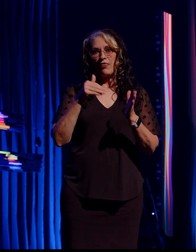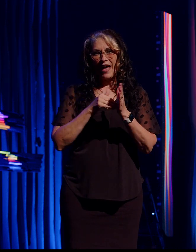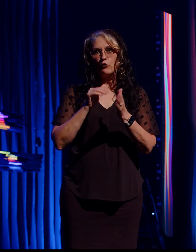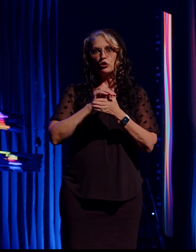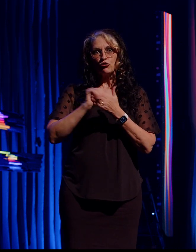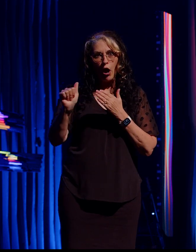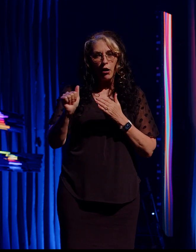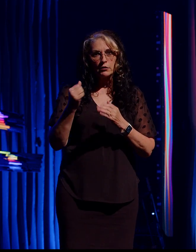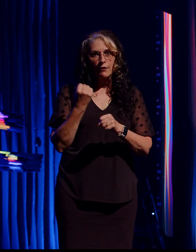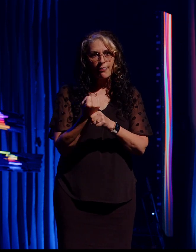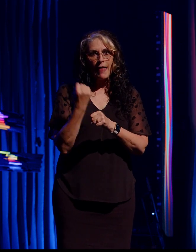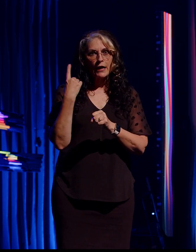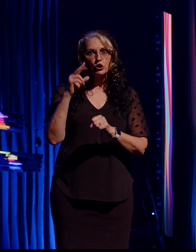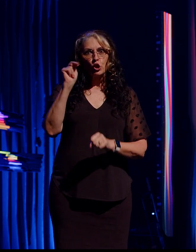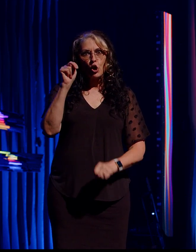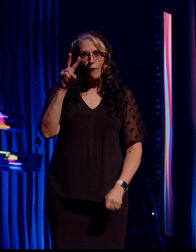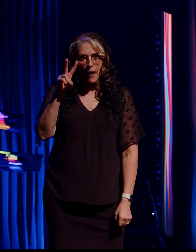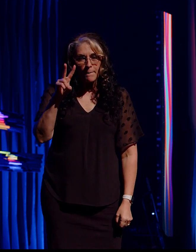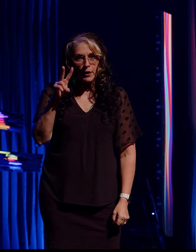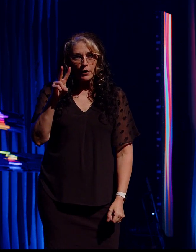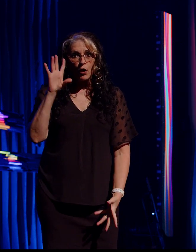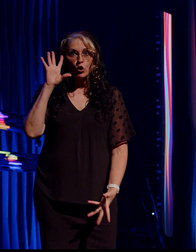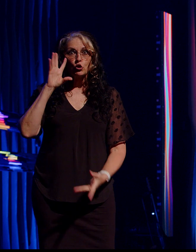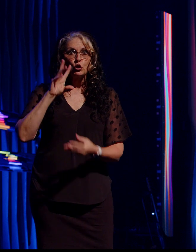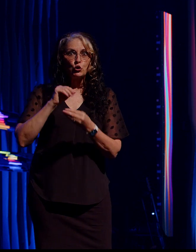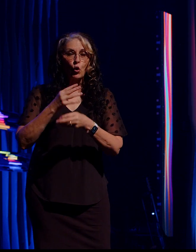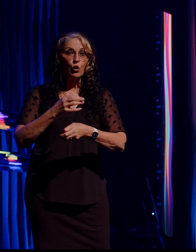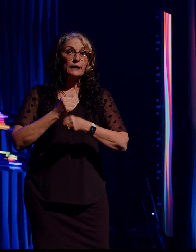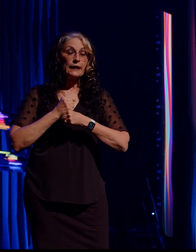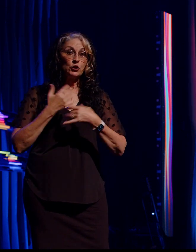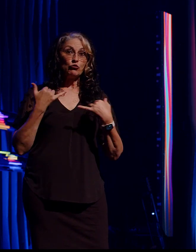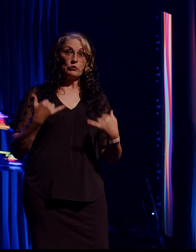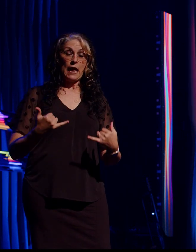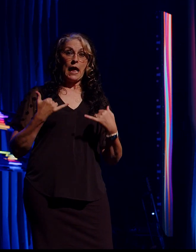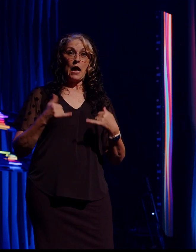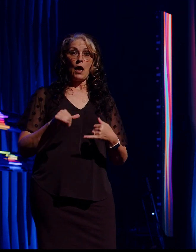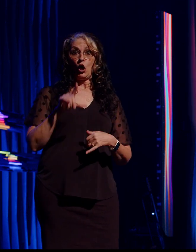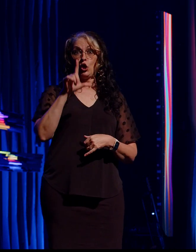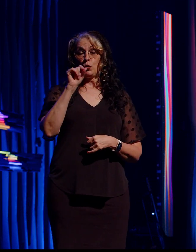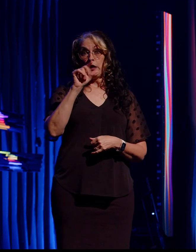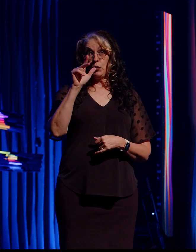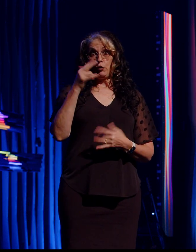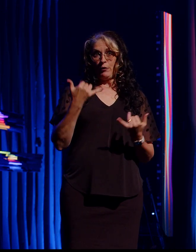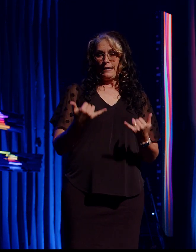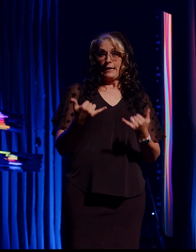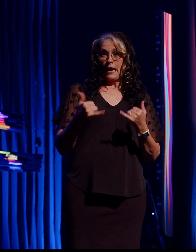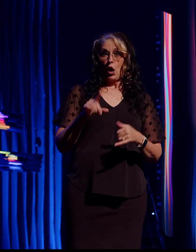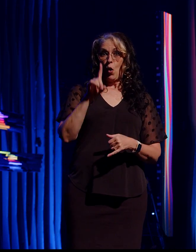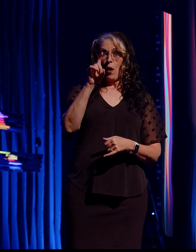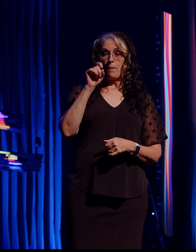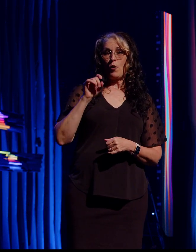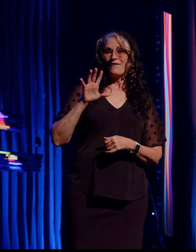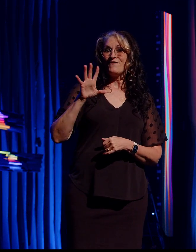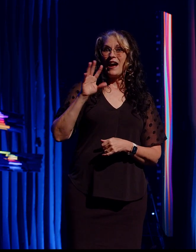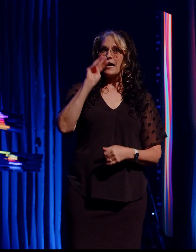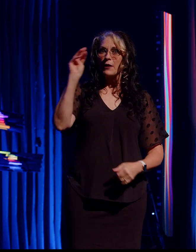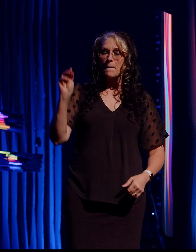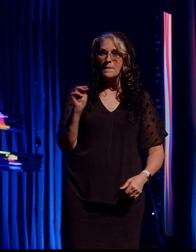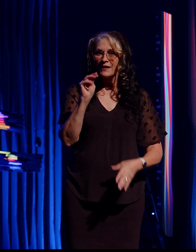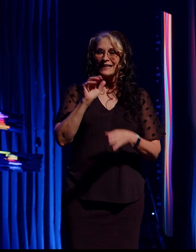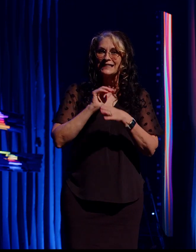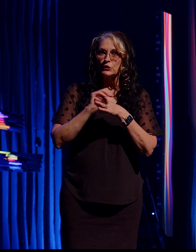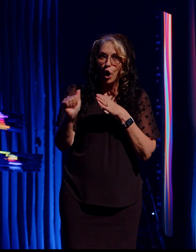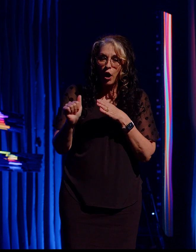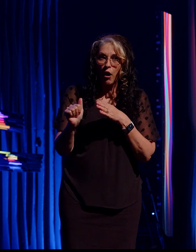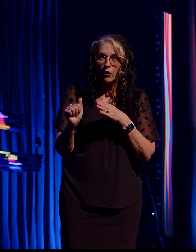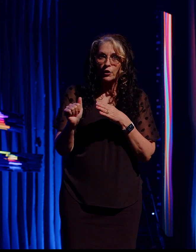$1,080,000. That was of November last year. Total received through the beginning of October 2023 this year is $1.5 million